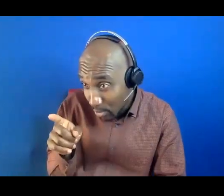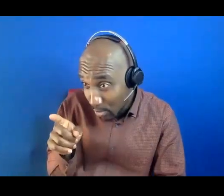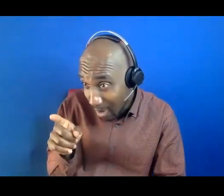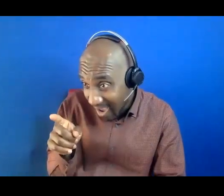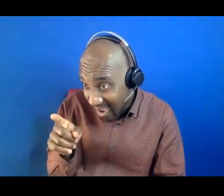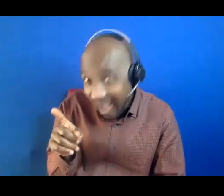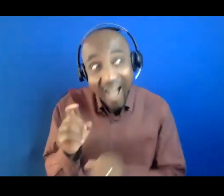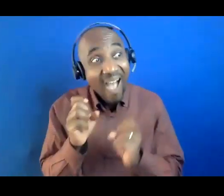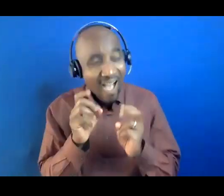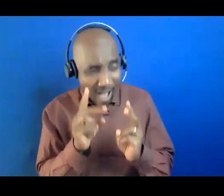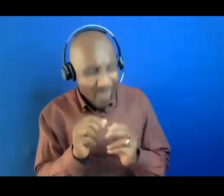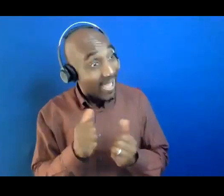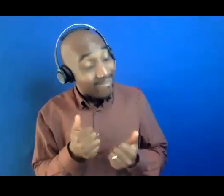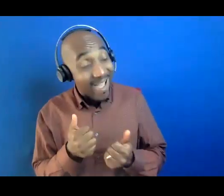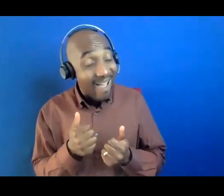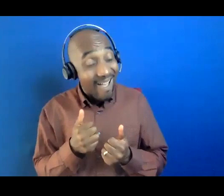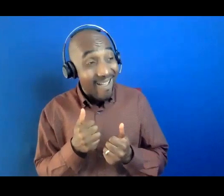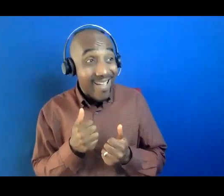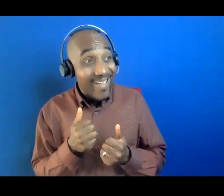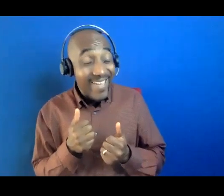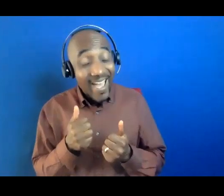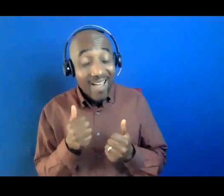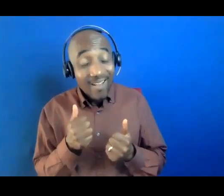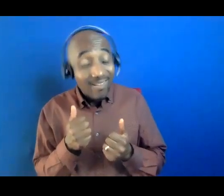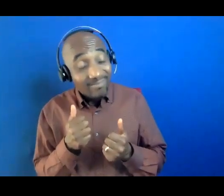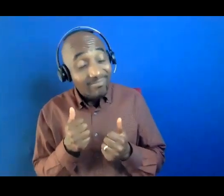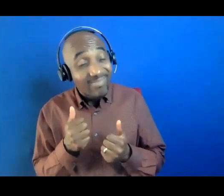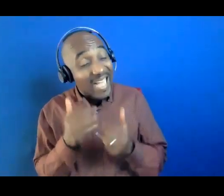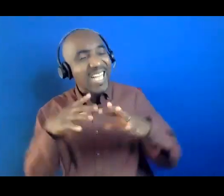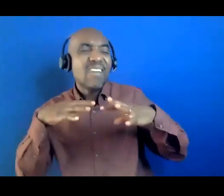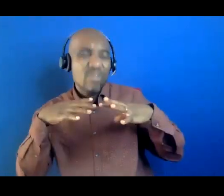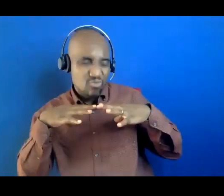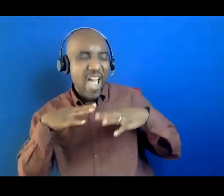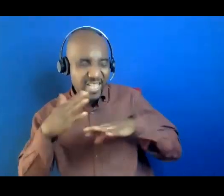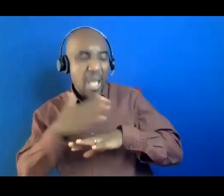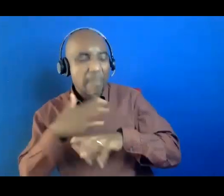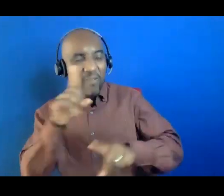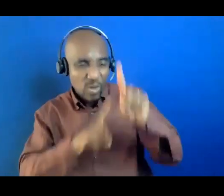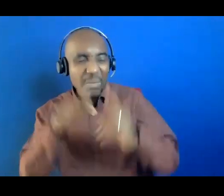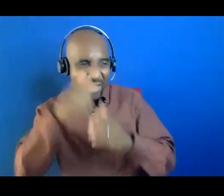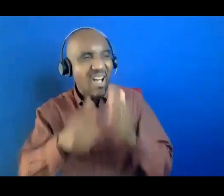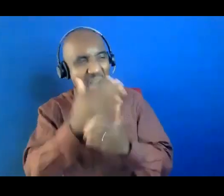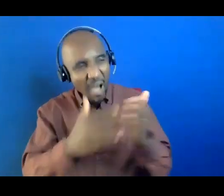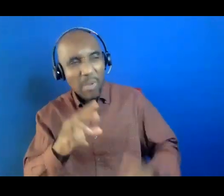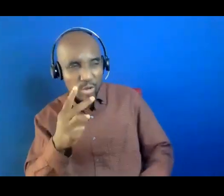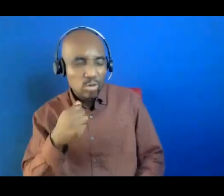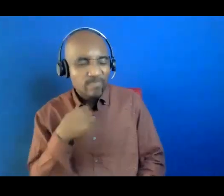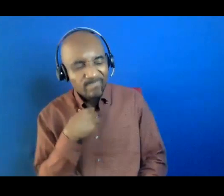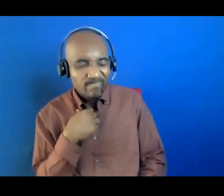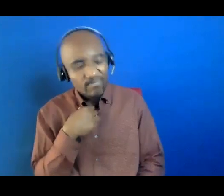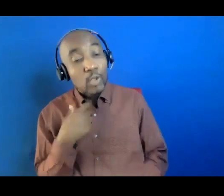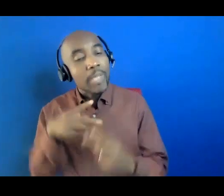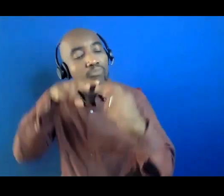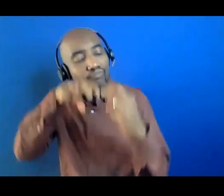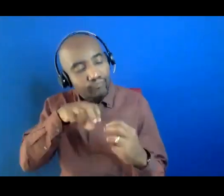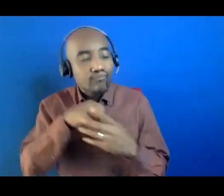oh, okay. Like, yeah, it's actually been quite intense. Let's just have a rest before the sermon all starts. And so I just kind of sat down with